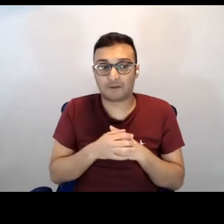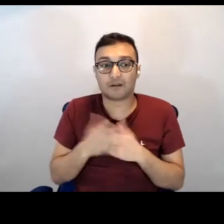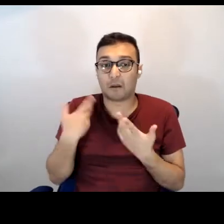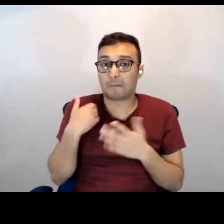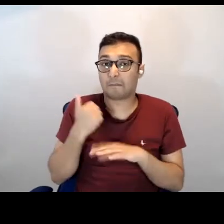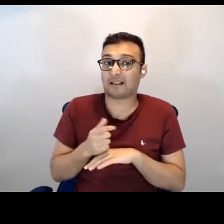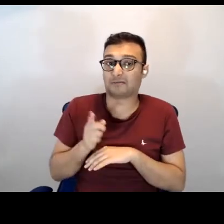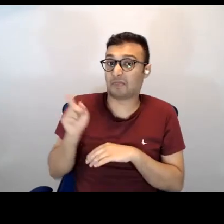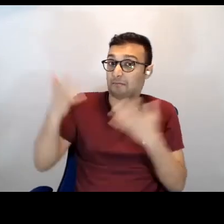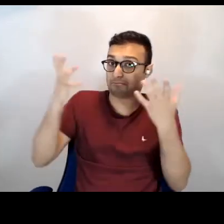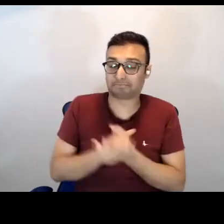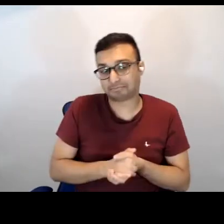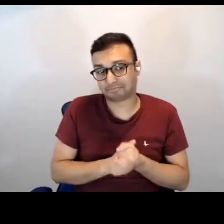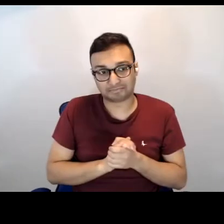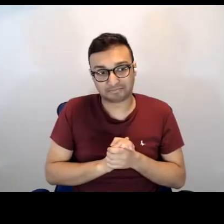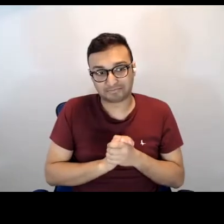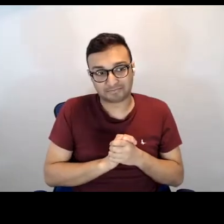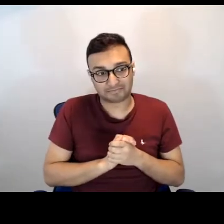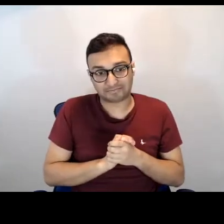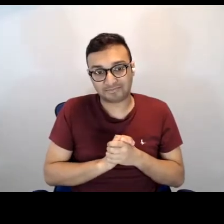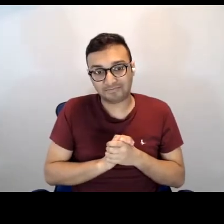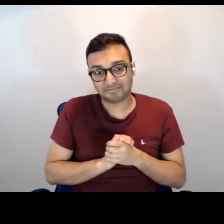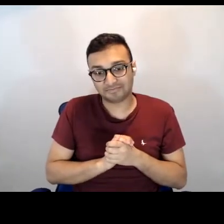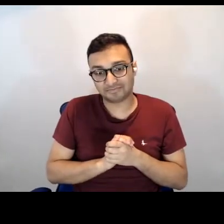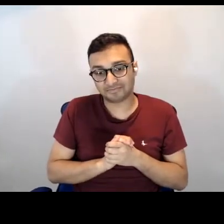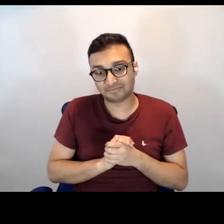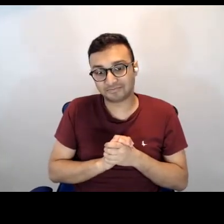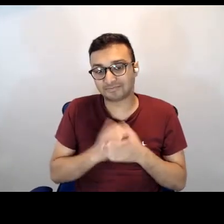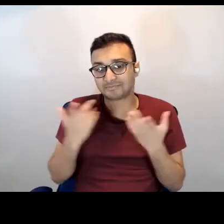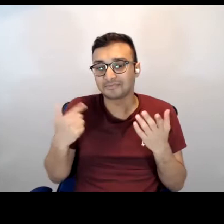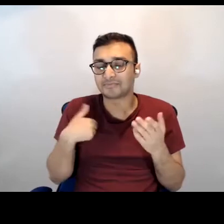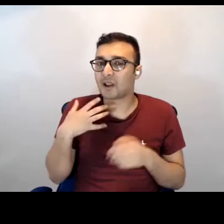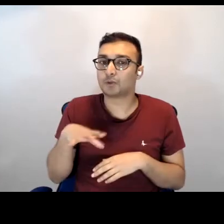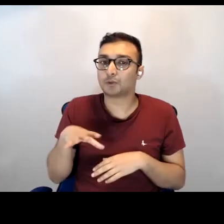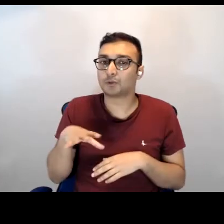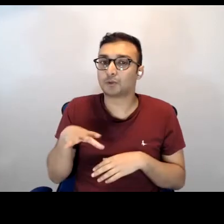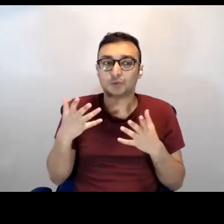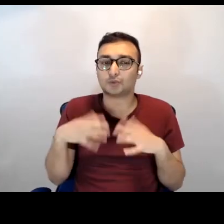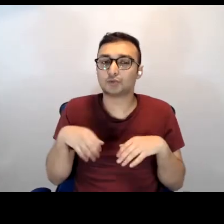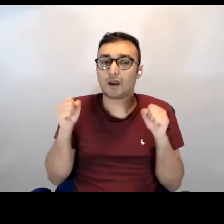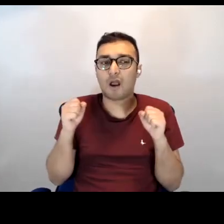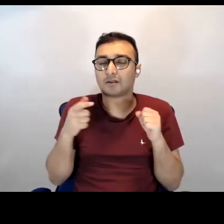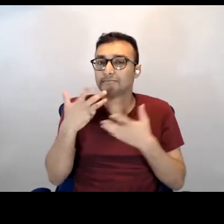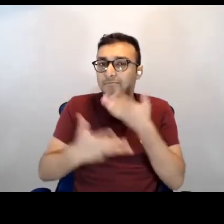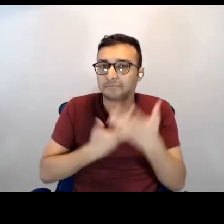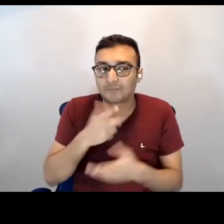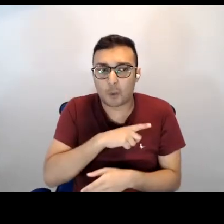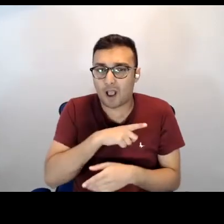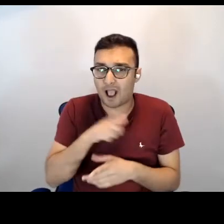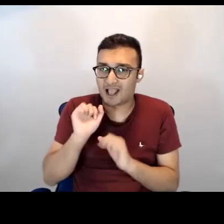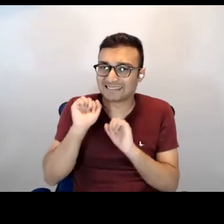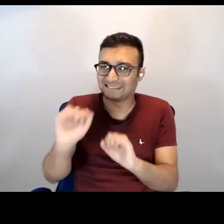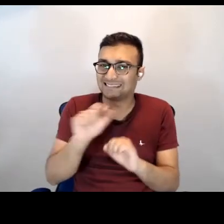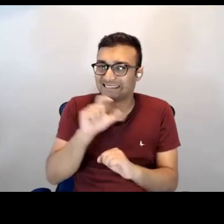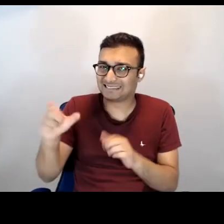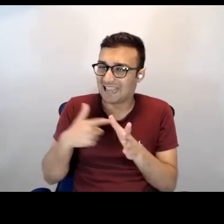So I want to kick off by just talking about why are these CCAs important. And on this